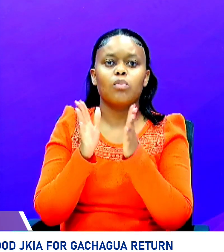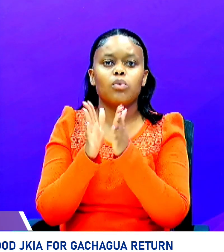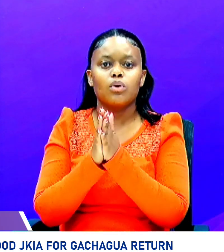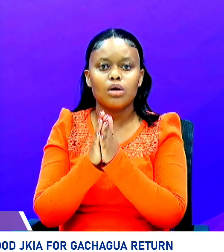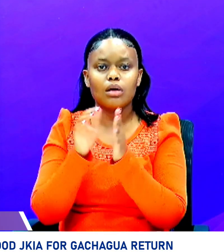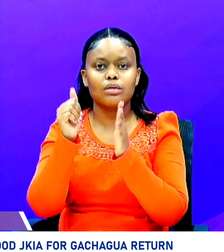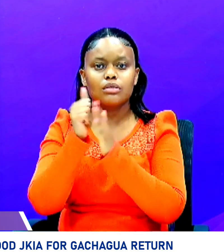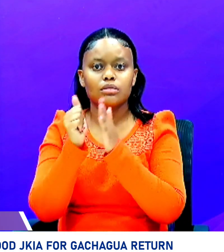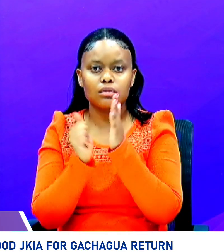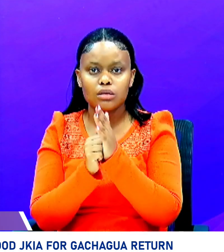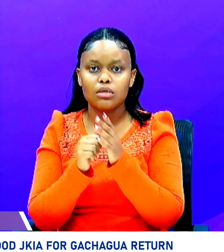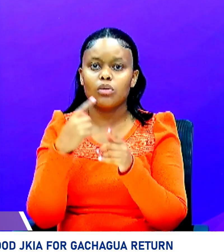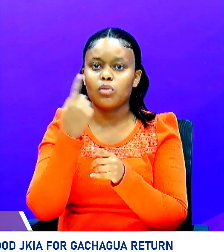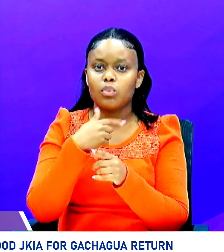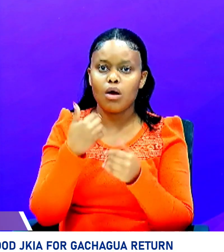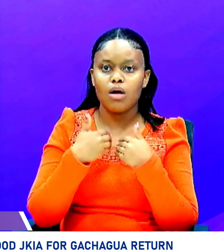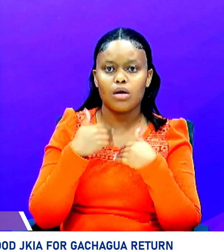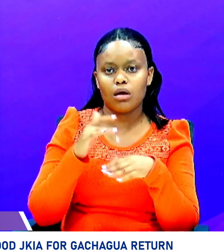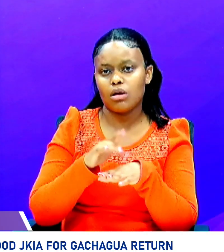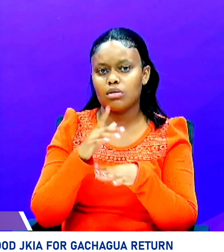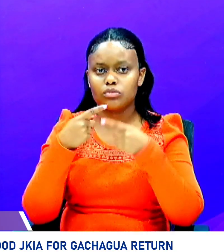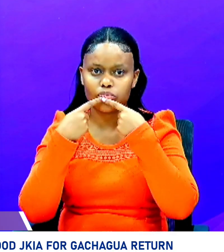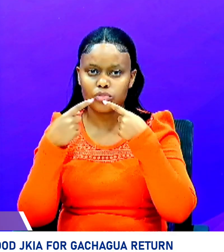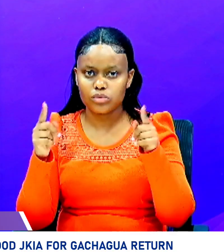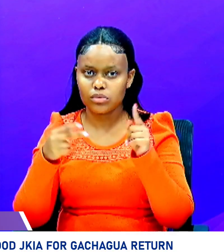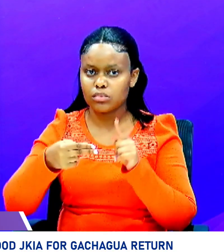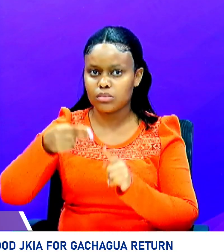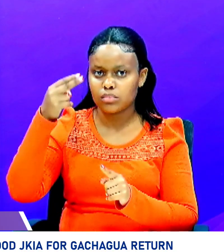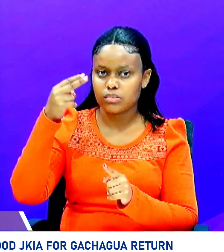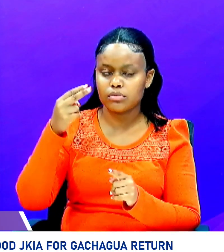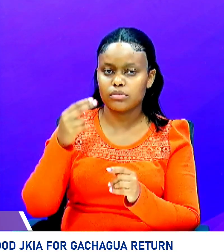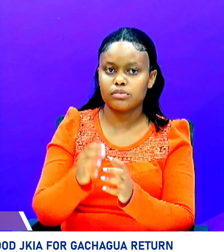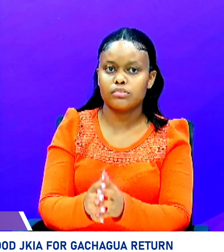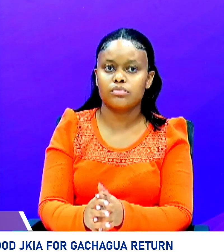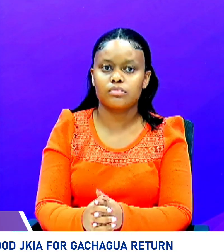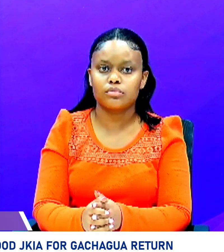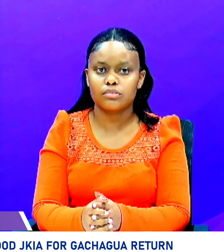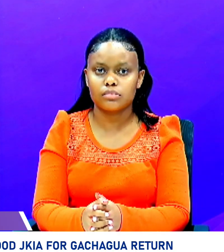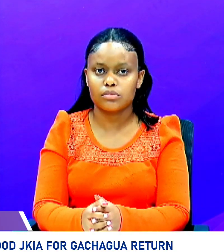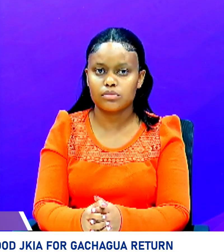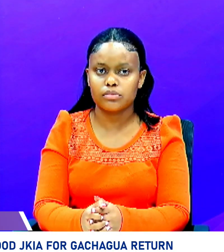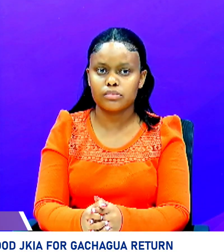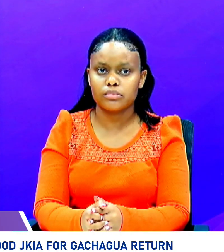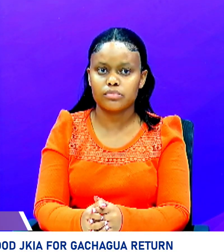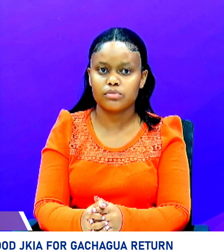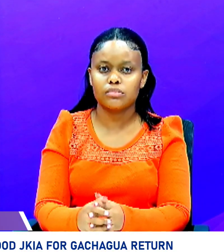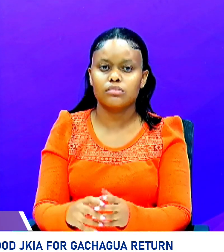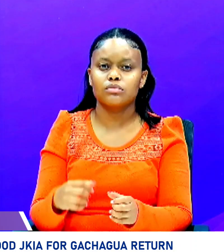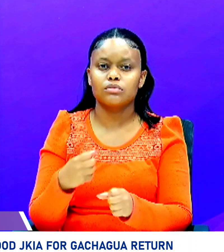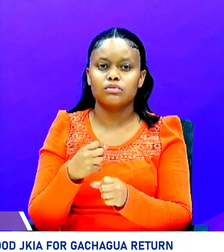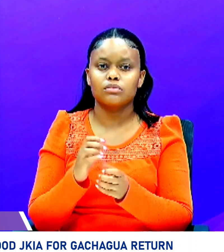no intention of sparking confrontations with security agencies who had earlier announced